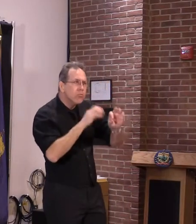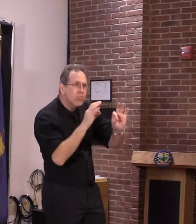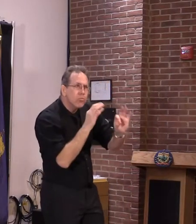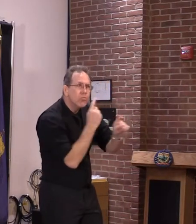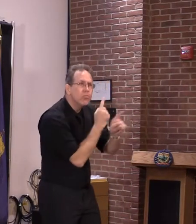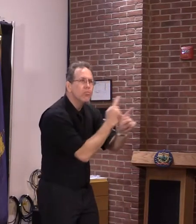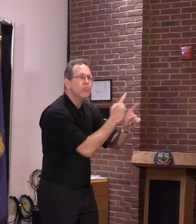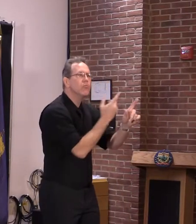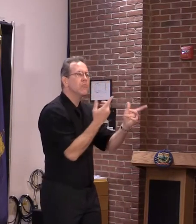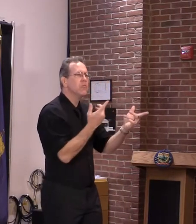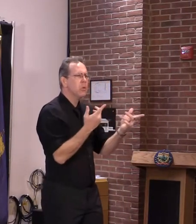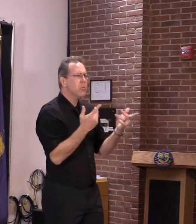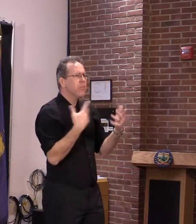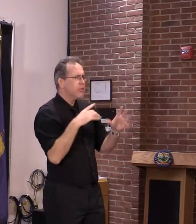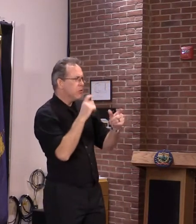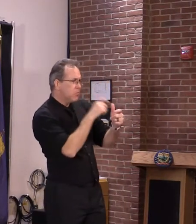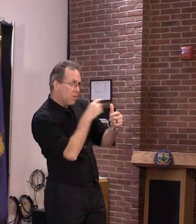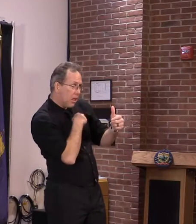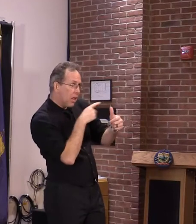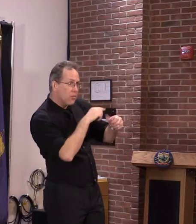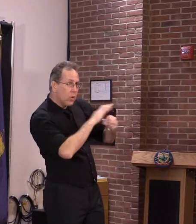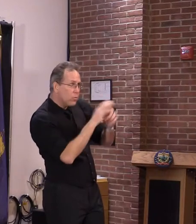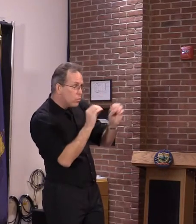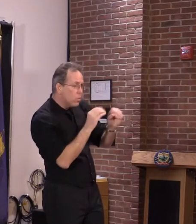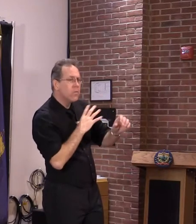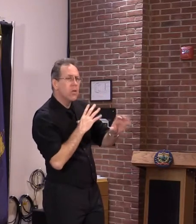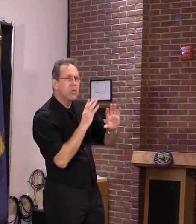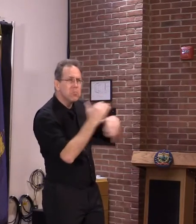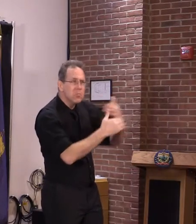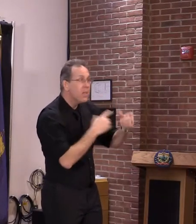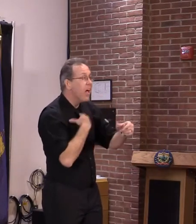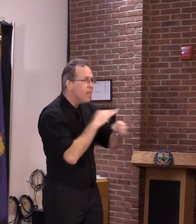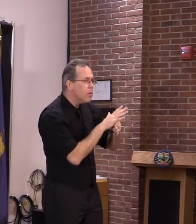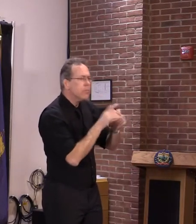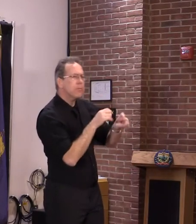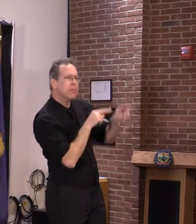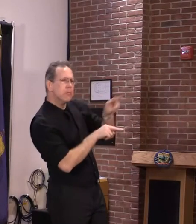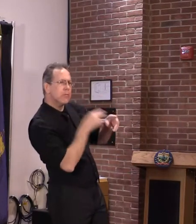other interventions have been made before that decision was made.